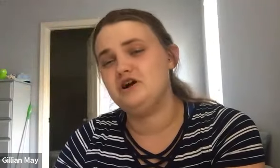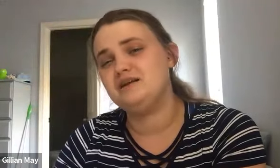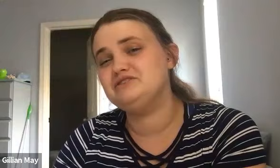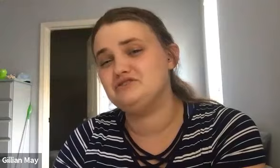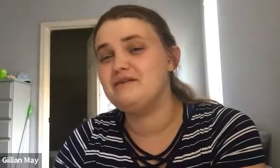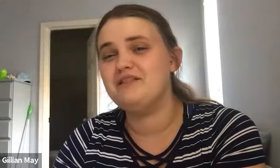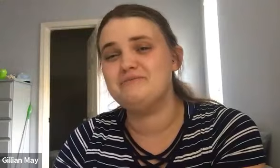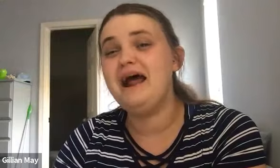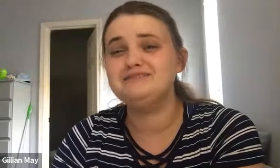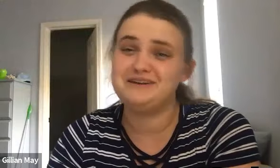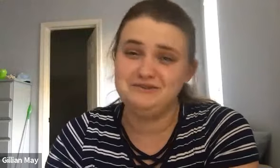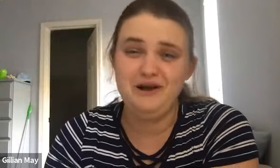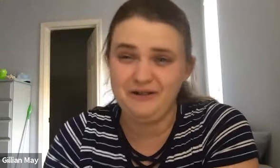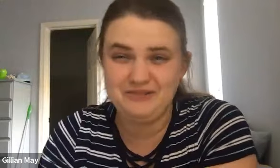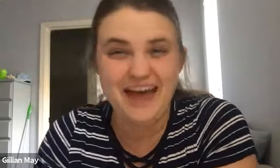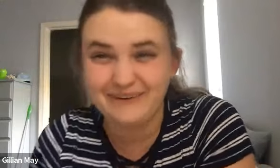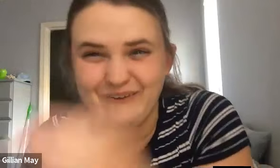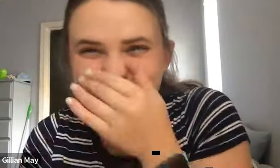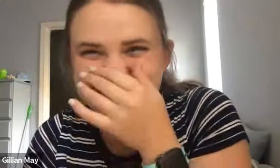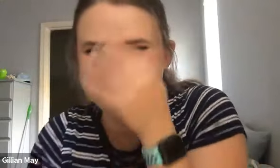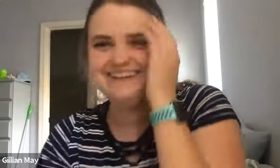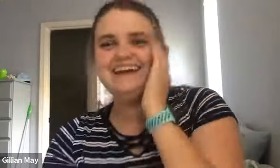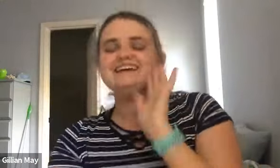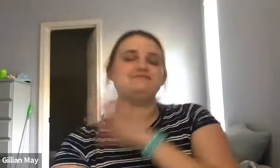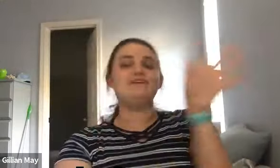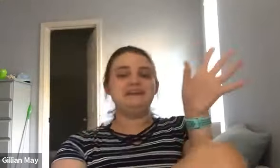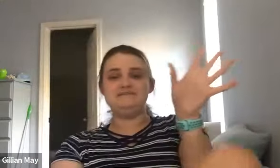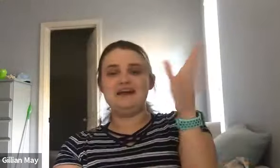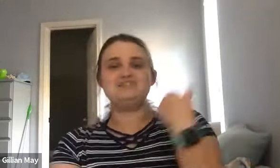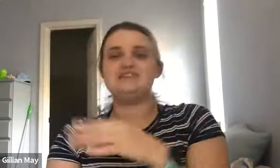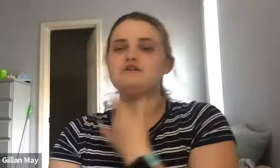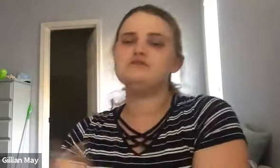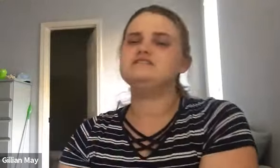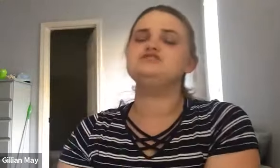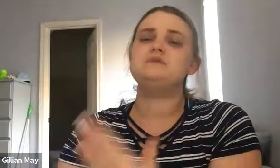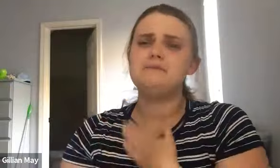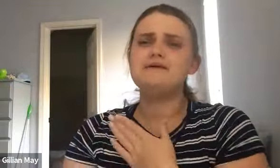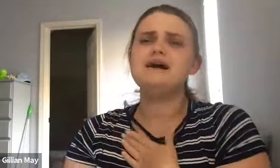talking about your grandmother, but how dare you call her that old? It's funny to me. They'll go because they'll just be like,